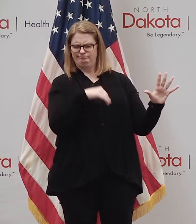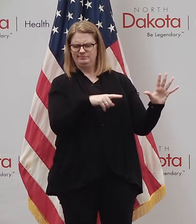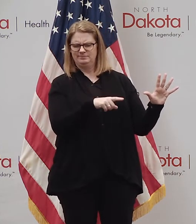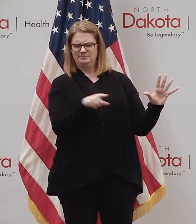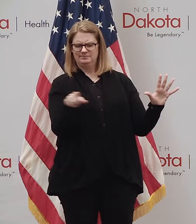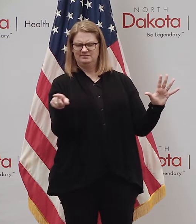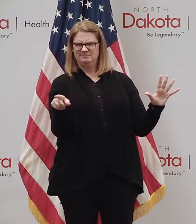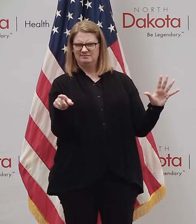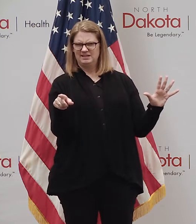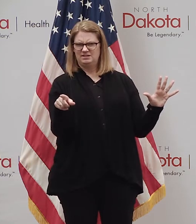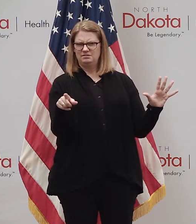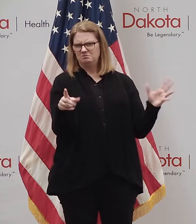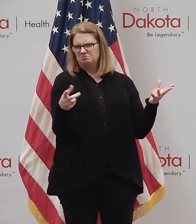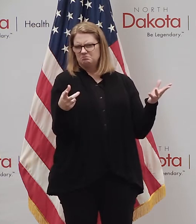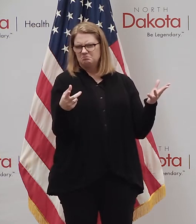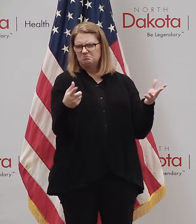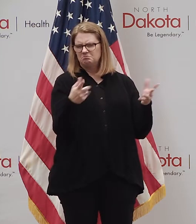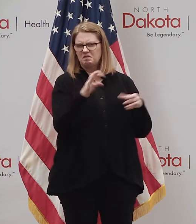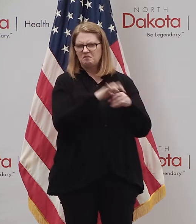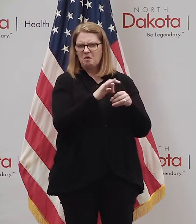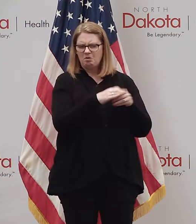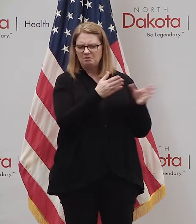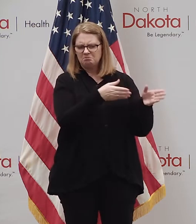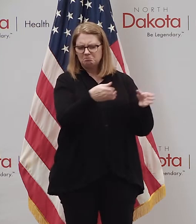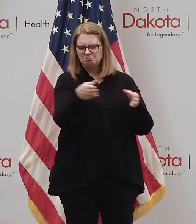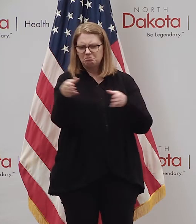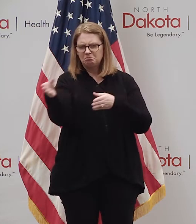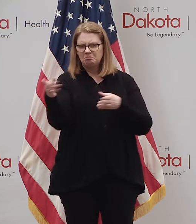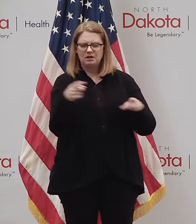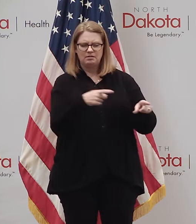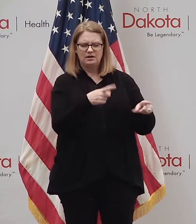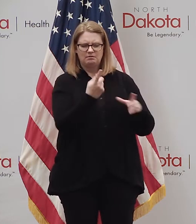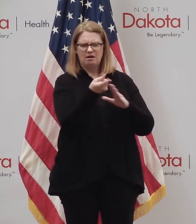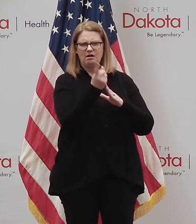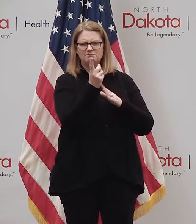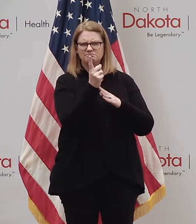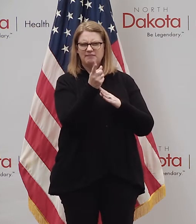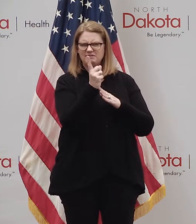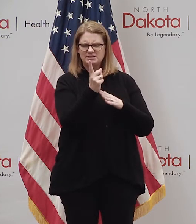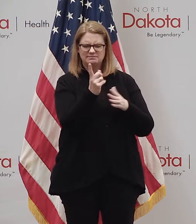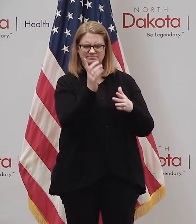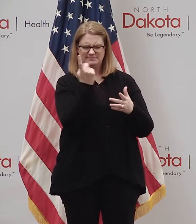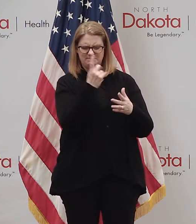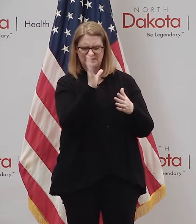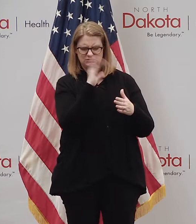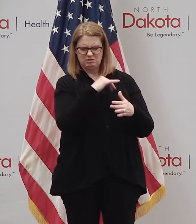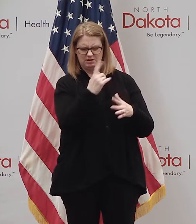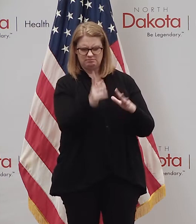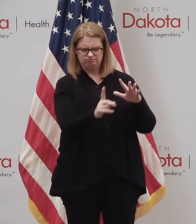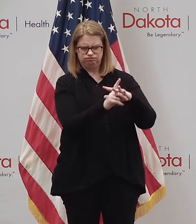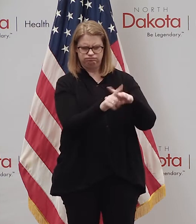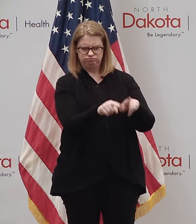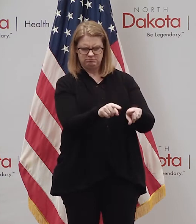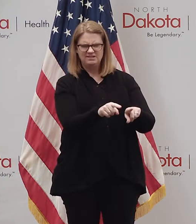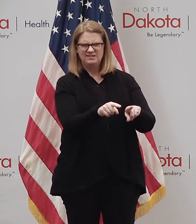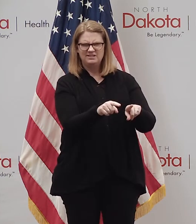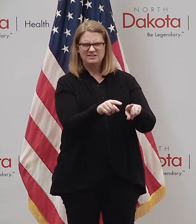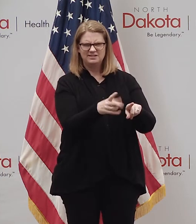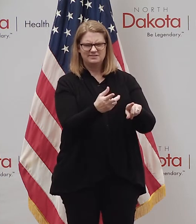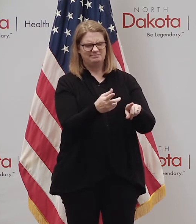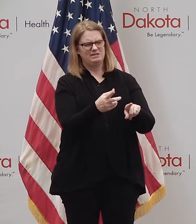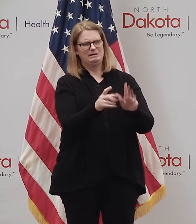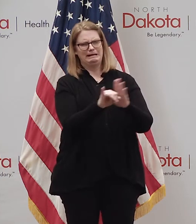voting patterns, that we're all on top of that, because democracy depends on people having confidence in their election system,